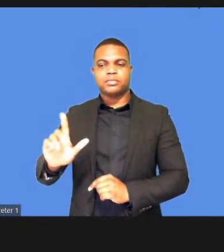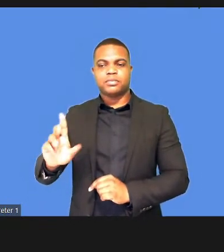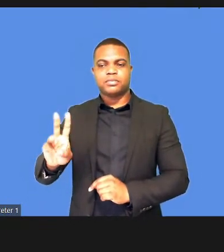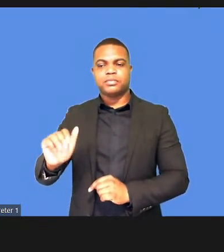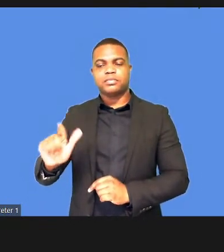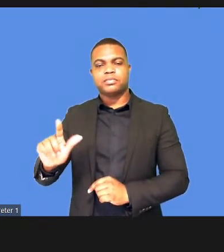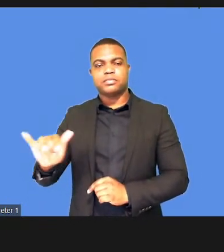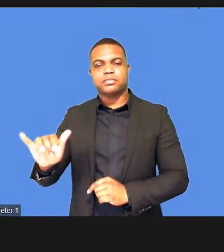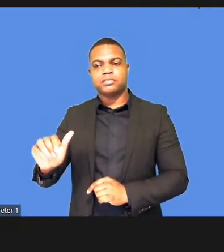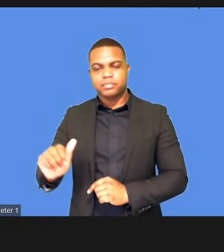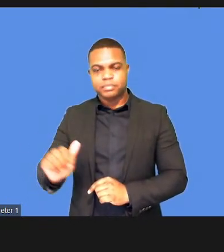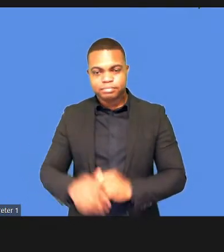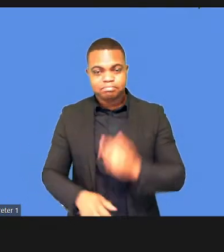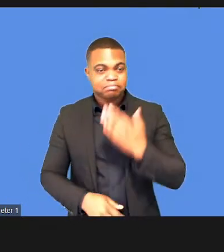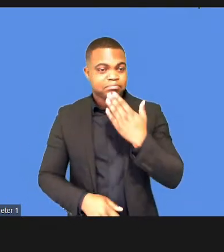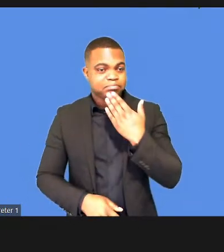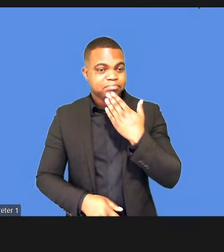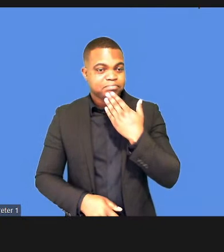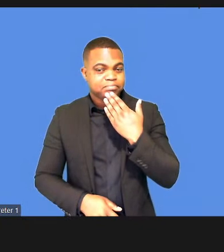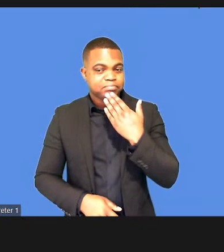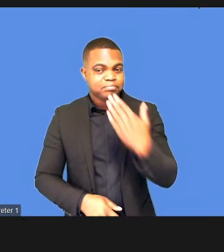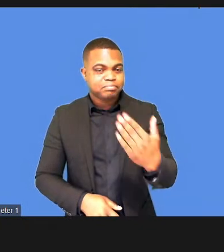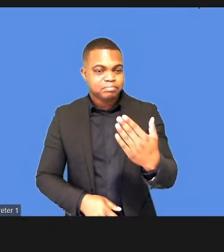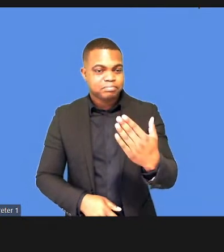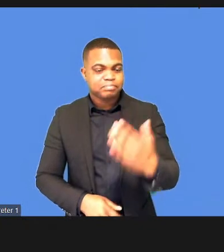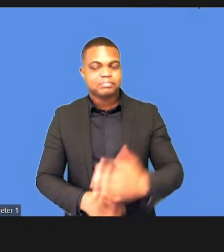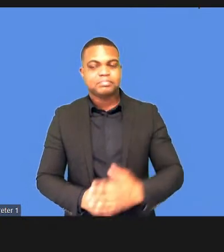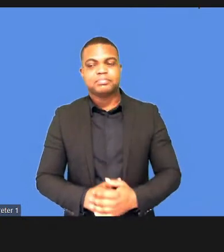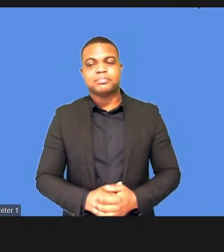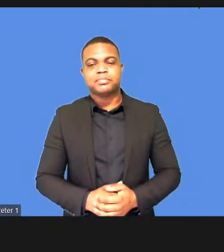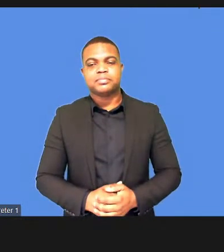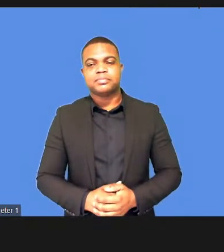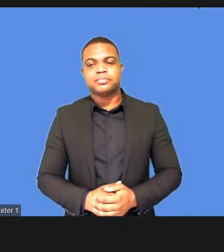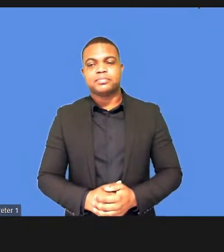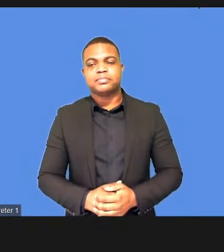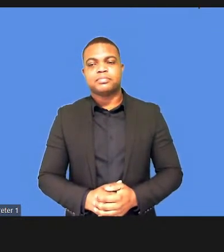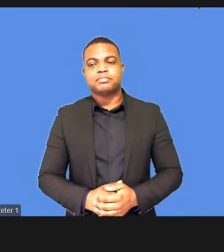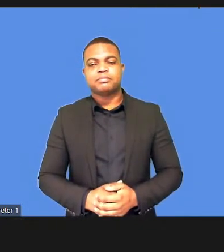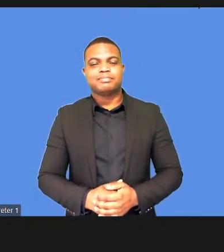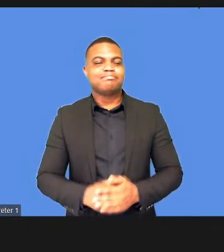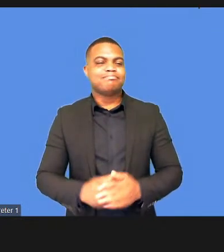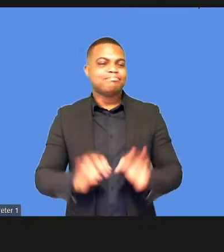of the, perhaps the most important, topic